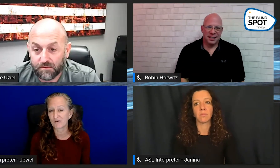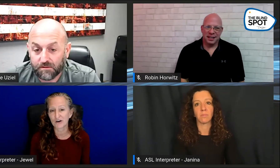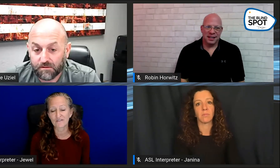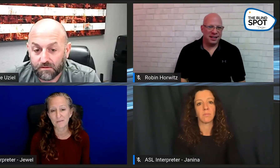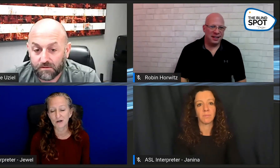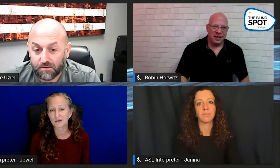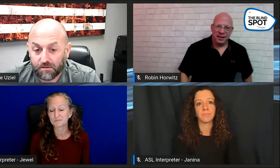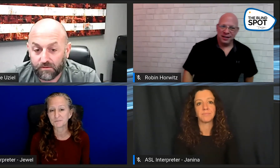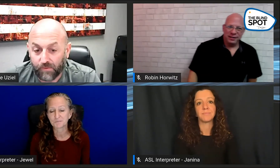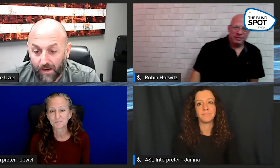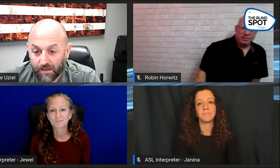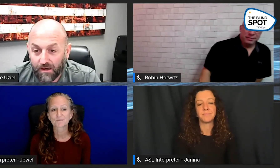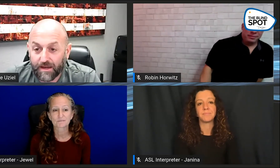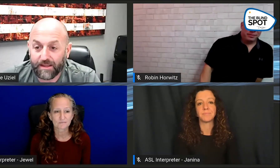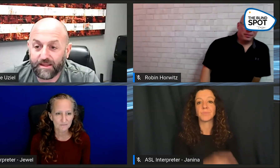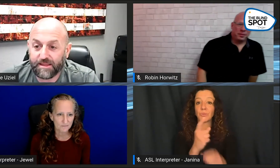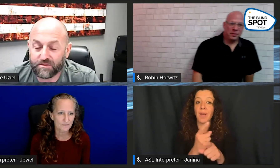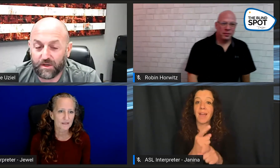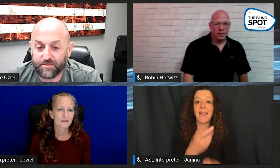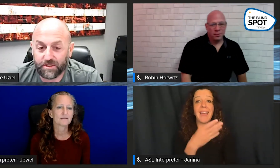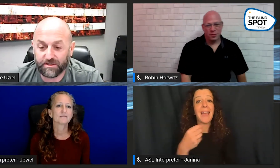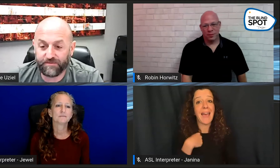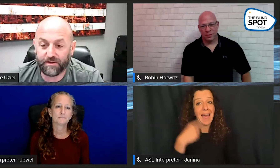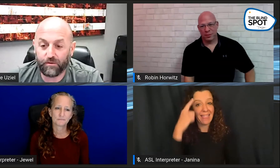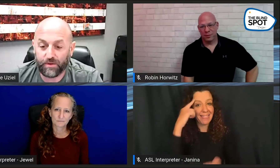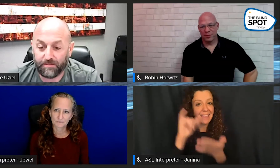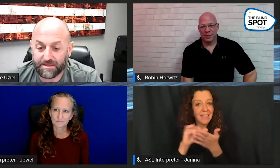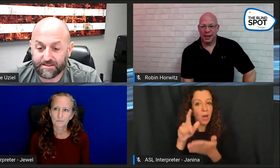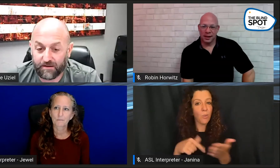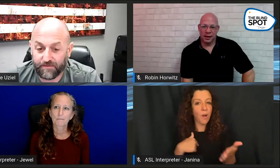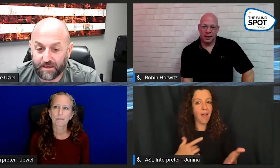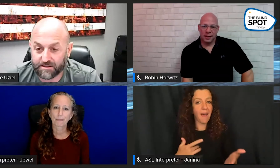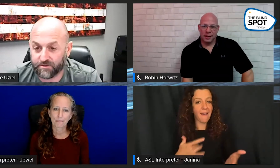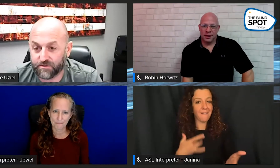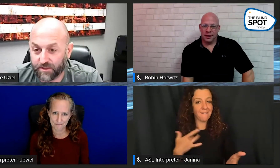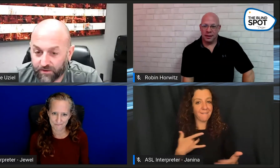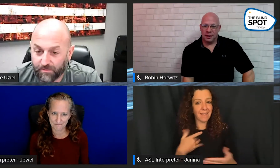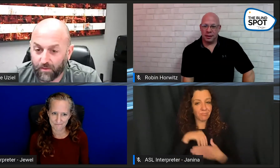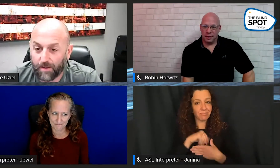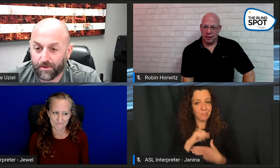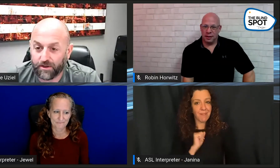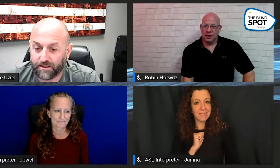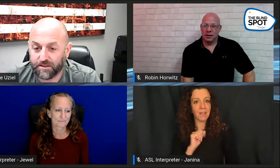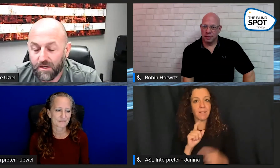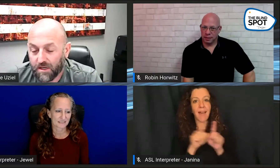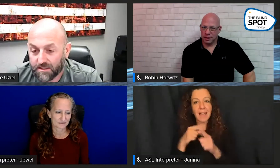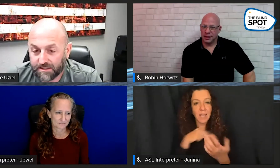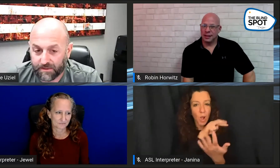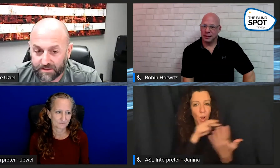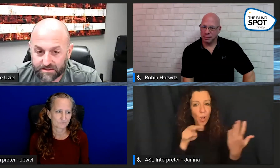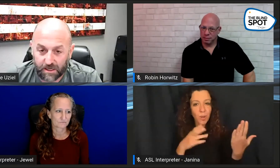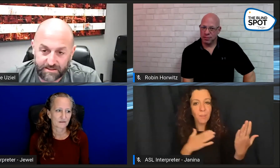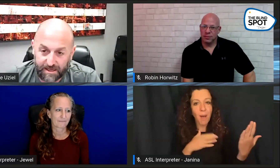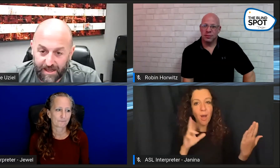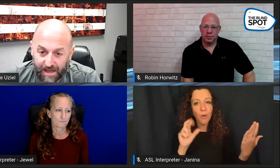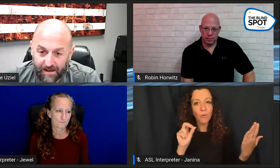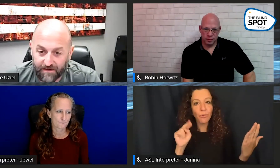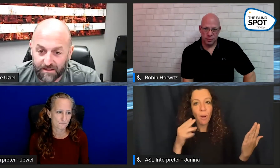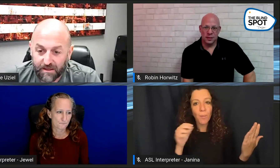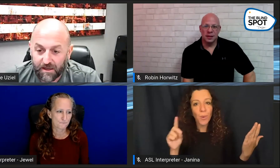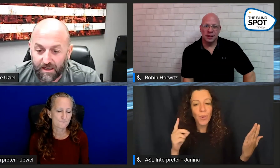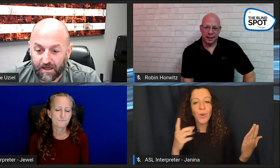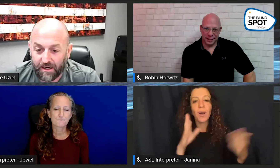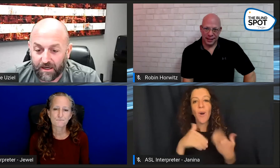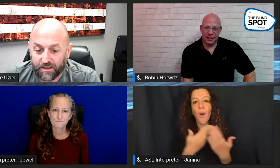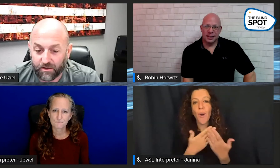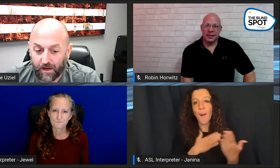leverage before November. Right. And I think that's what I'm starting to feel within myself. And as I was looking through my Robinhood and some of the stocks that I have,